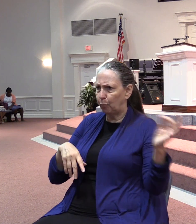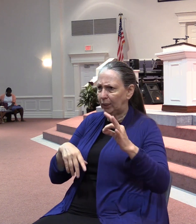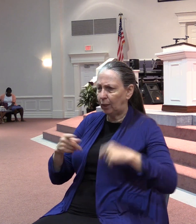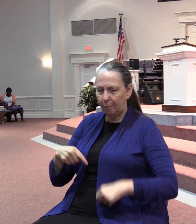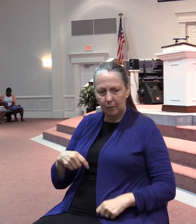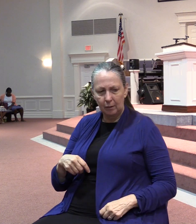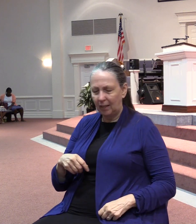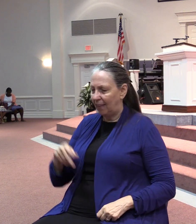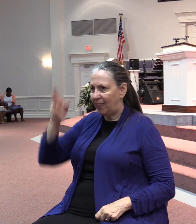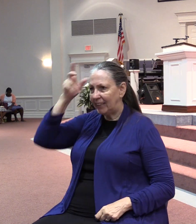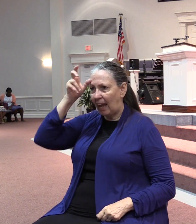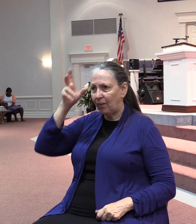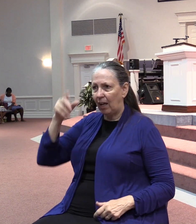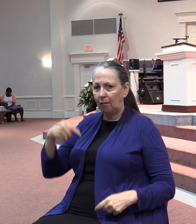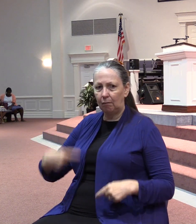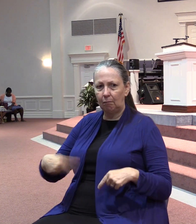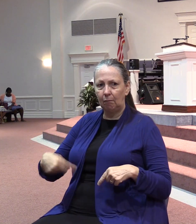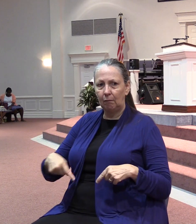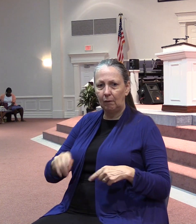had to be loosened.